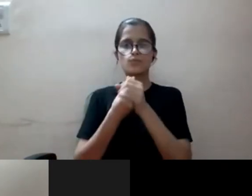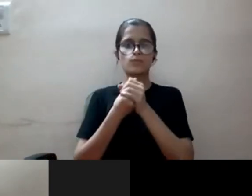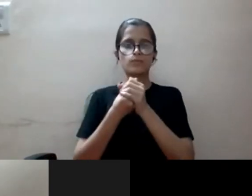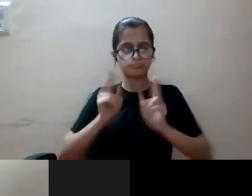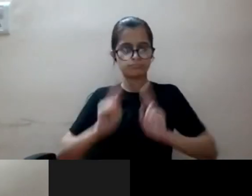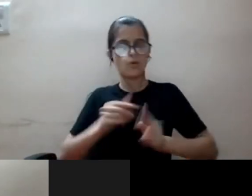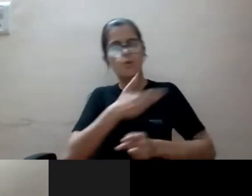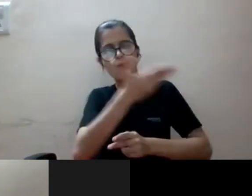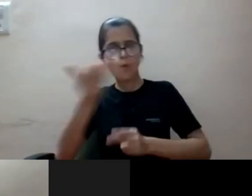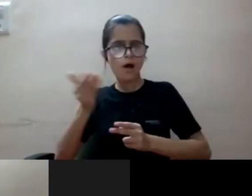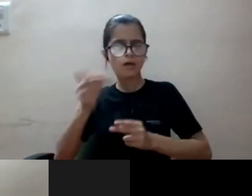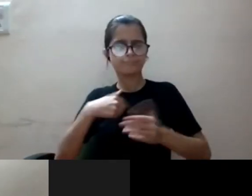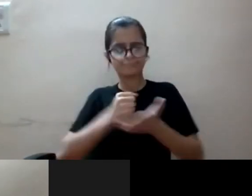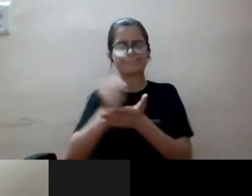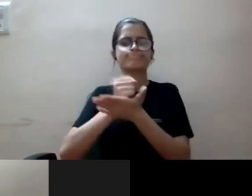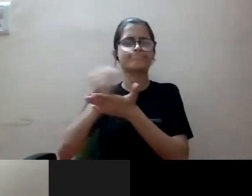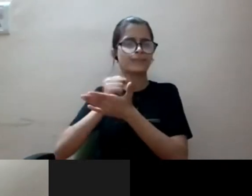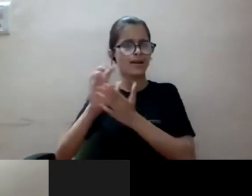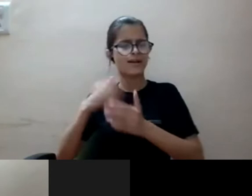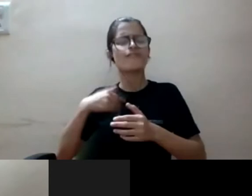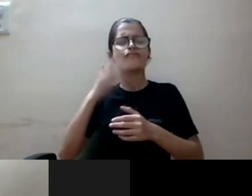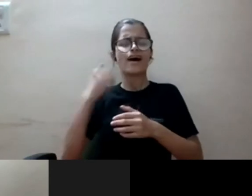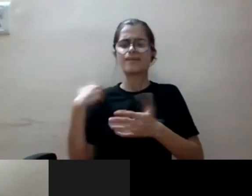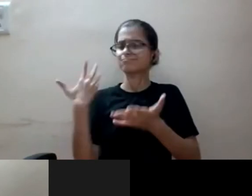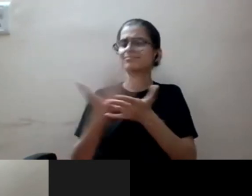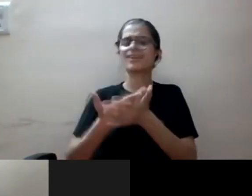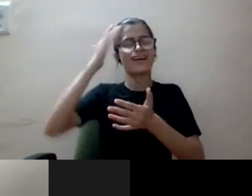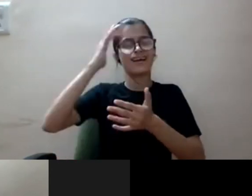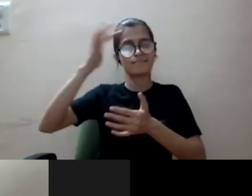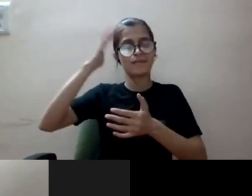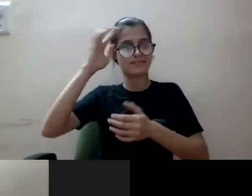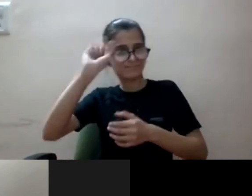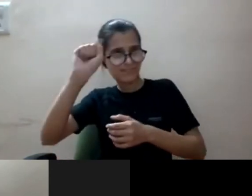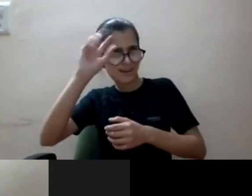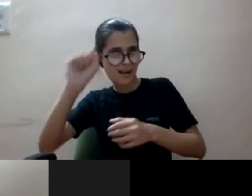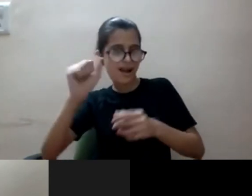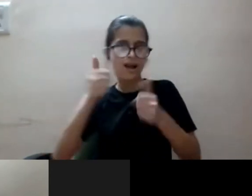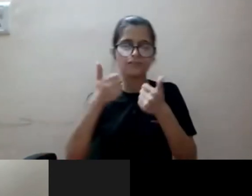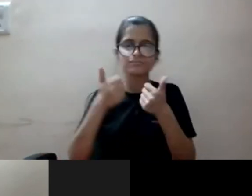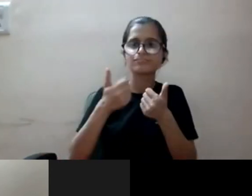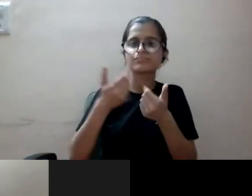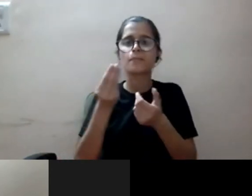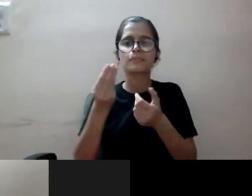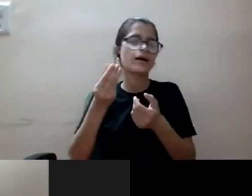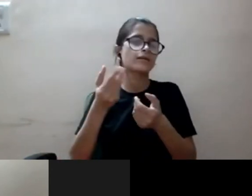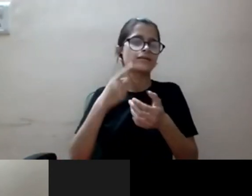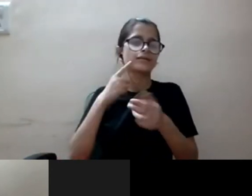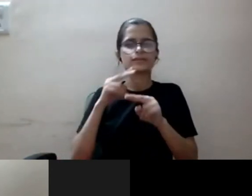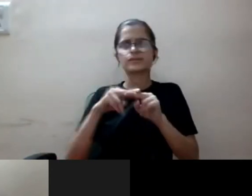practice, right? Because we have memories. And sometimes we remember something,